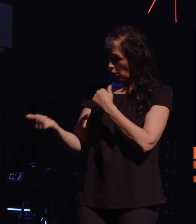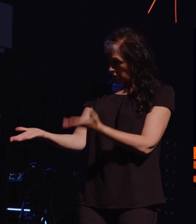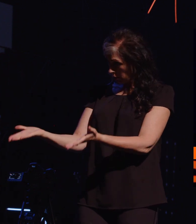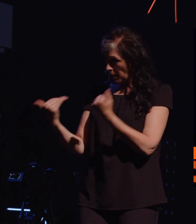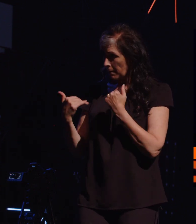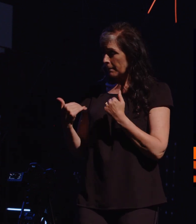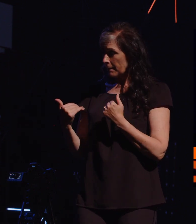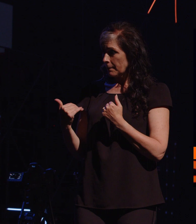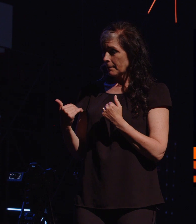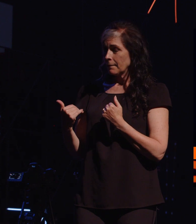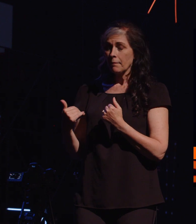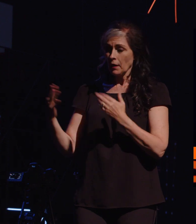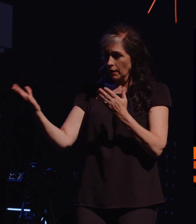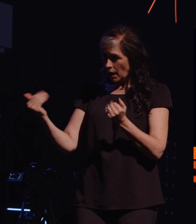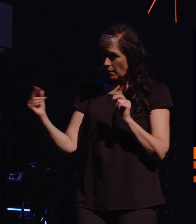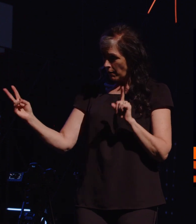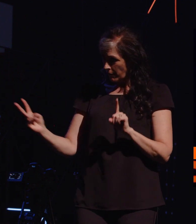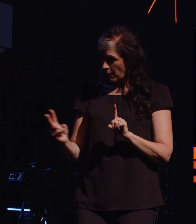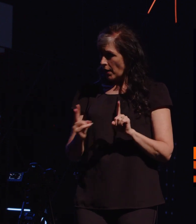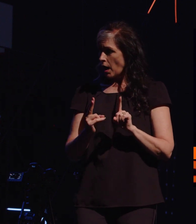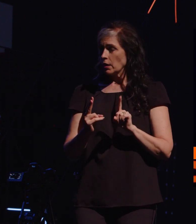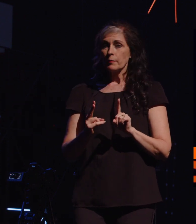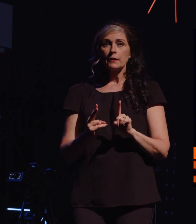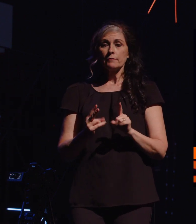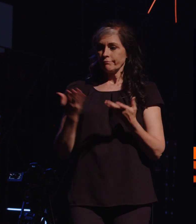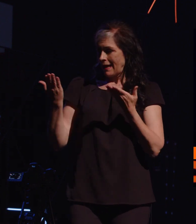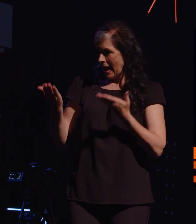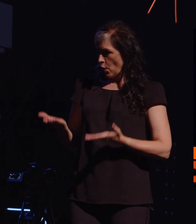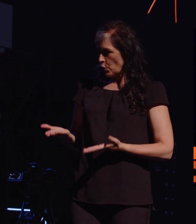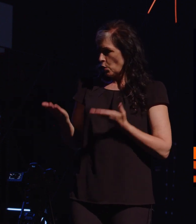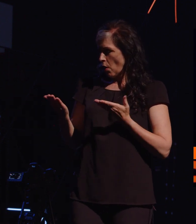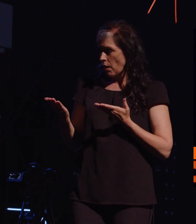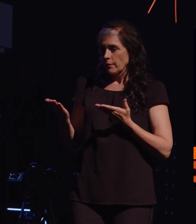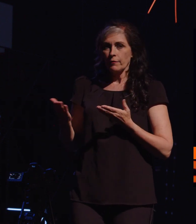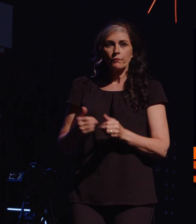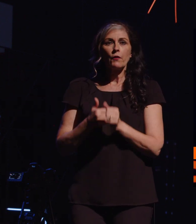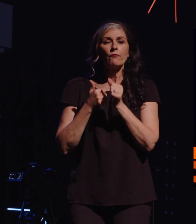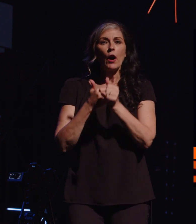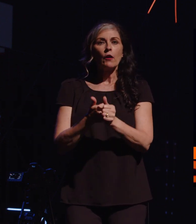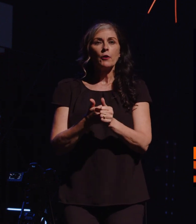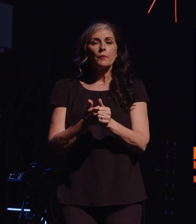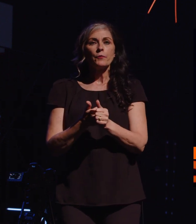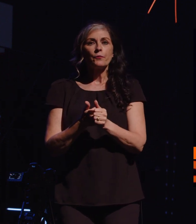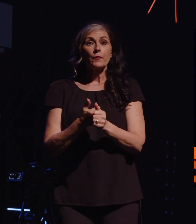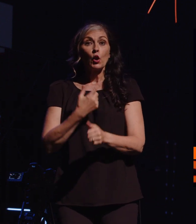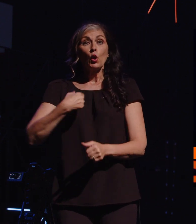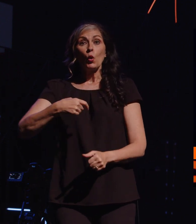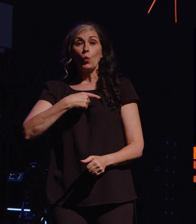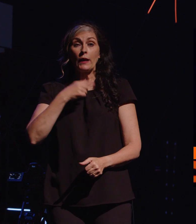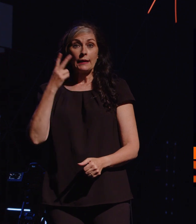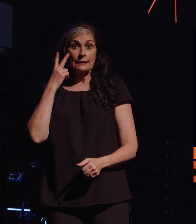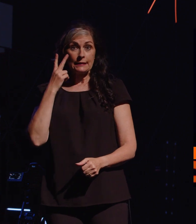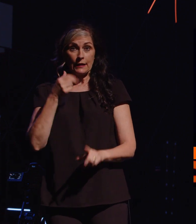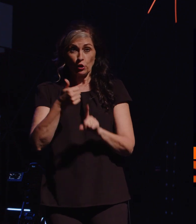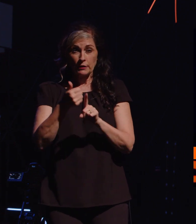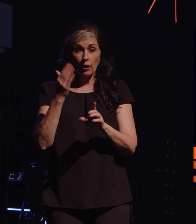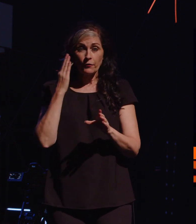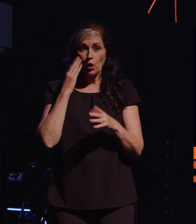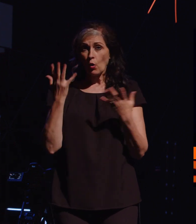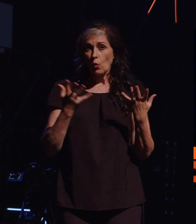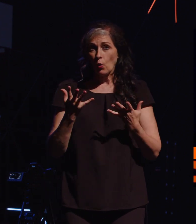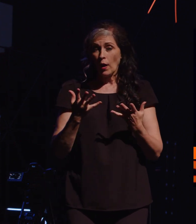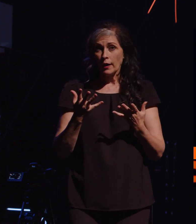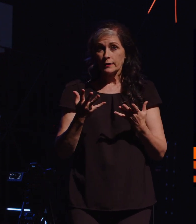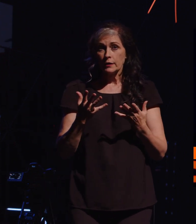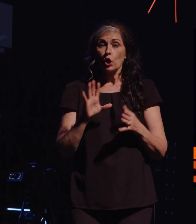out, follow me, come as you are. And one thing that we have to see and one thing you have to know is